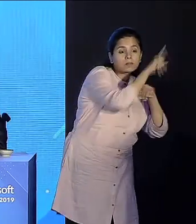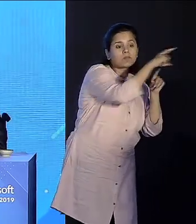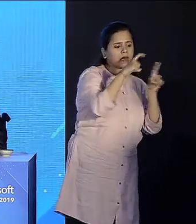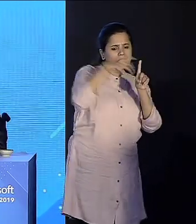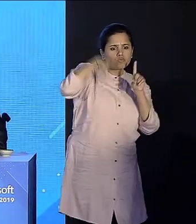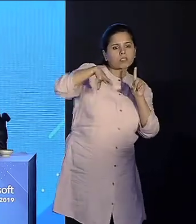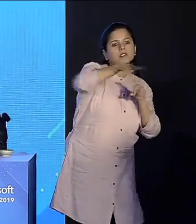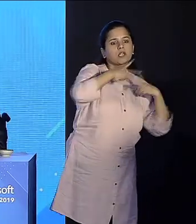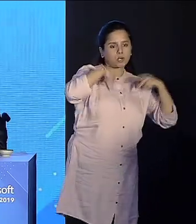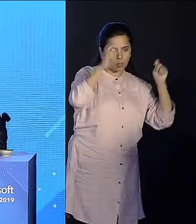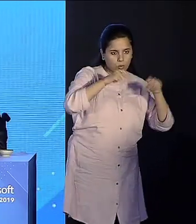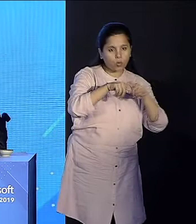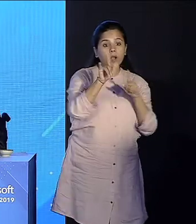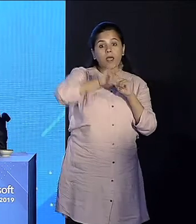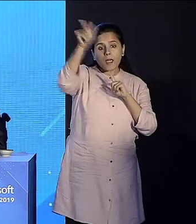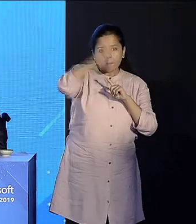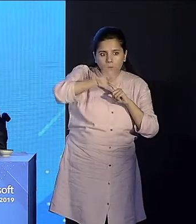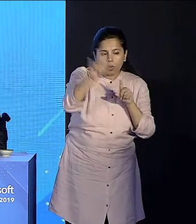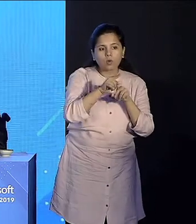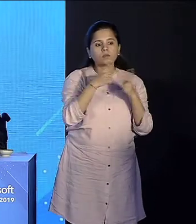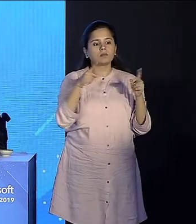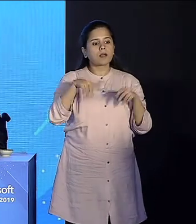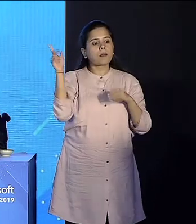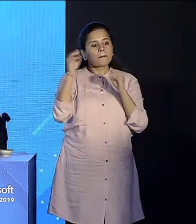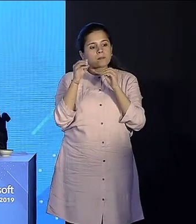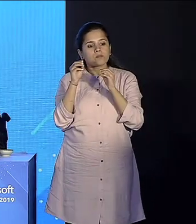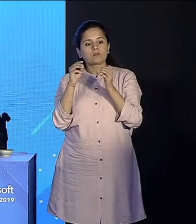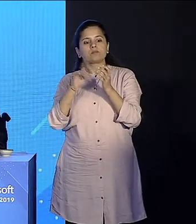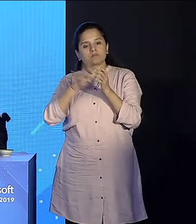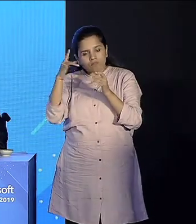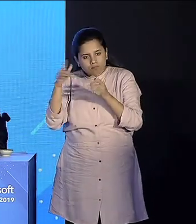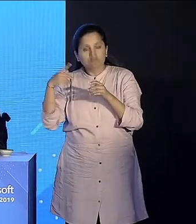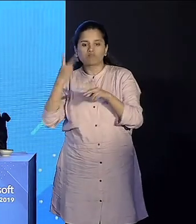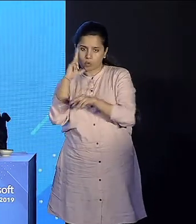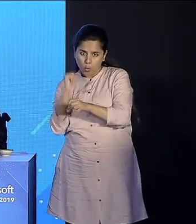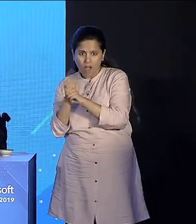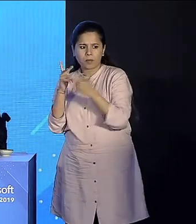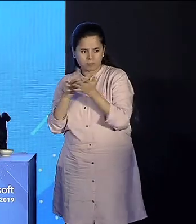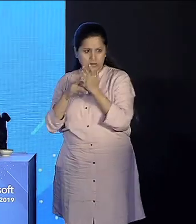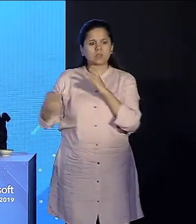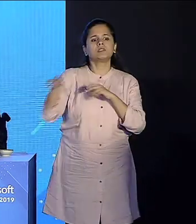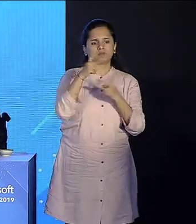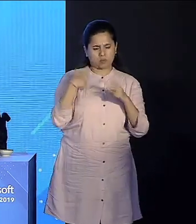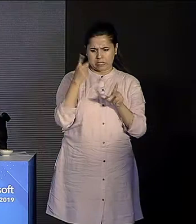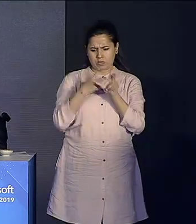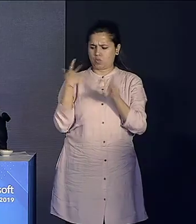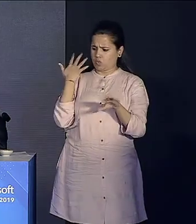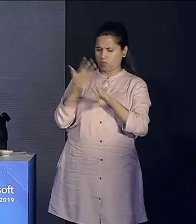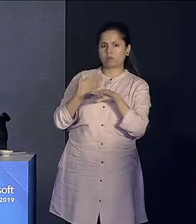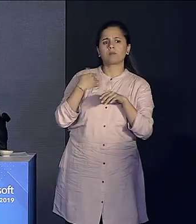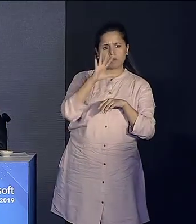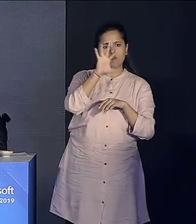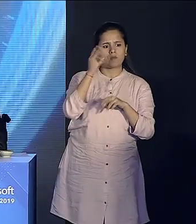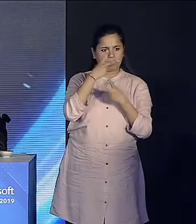Jammu Airport, the Cummins Airport at Fulton, Maharashtra, Midland Credit Management in Gurgaon. And in fact, in the last 2 years, we've conducted over 50 pro